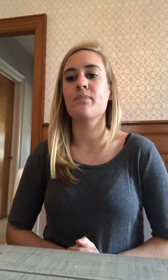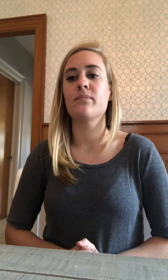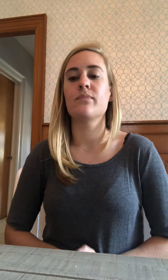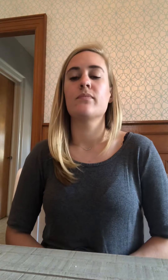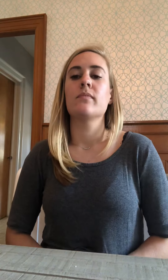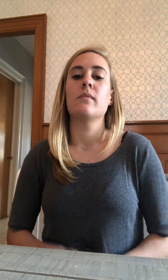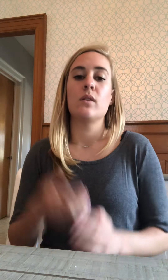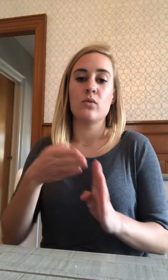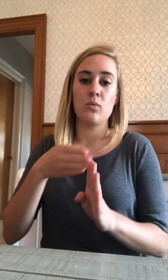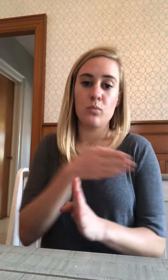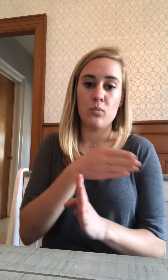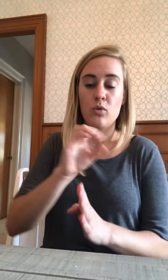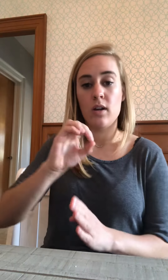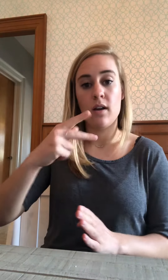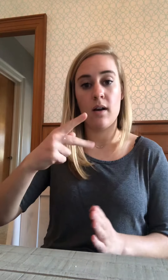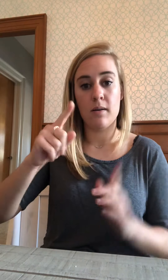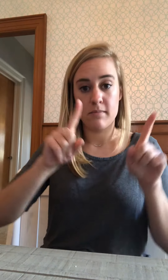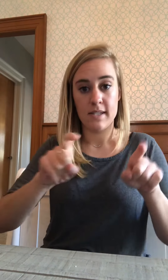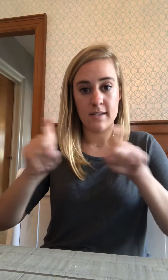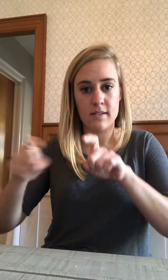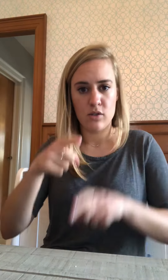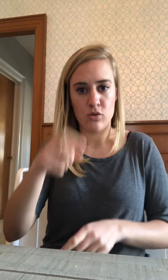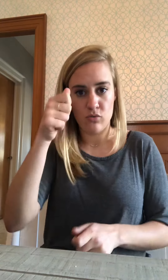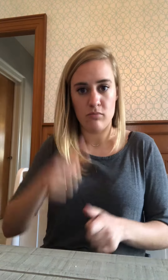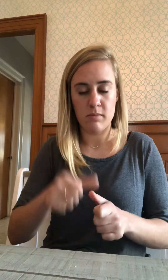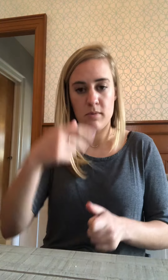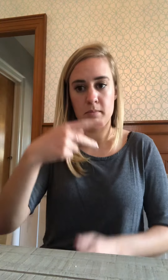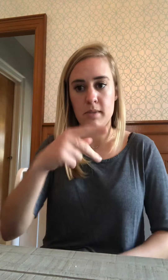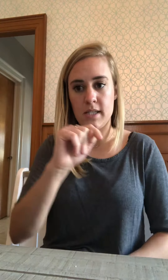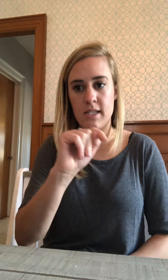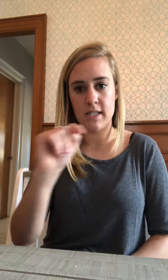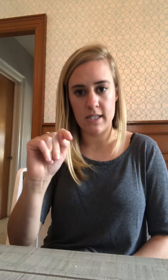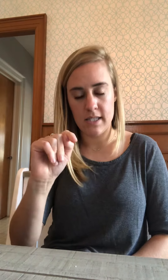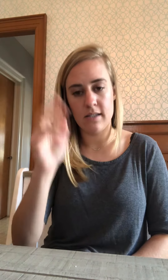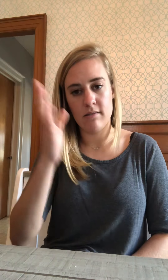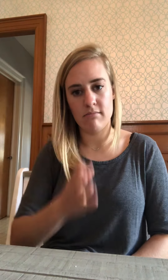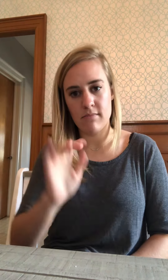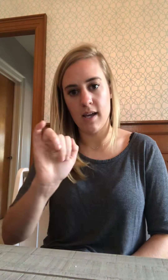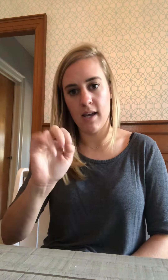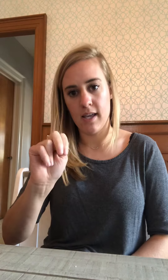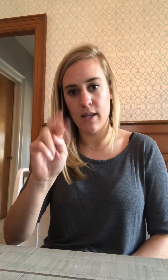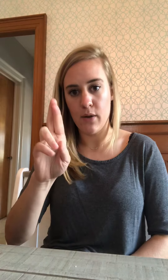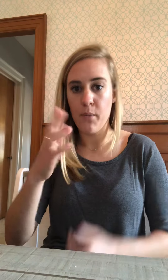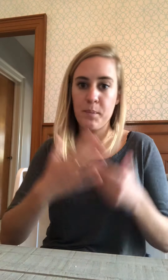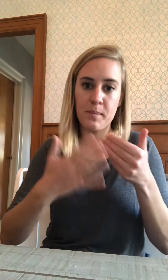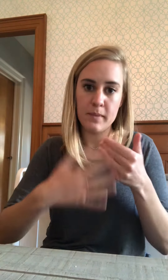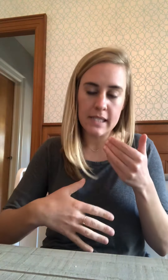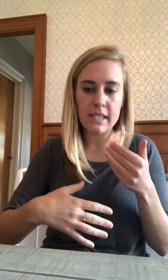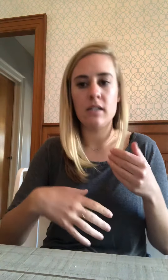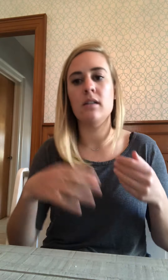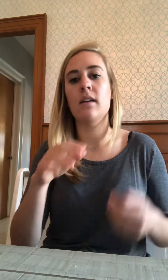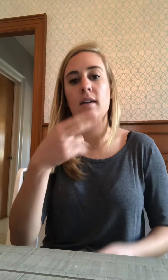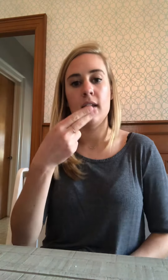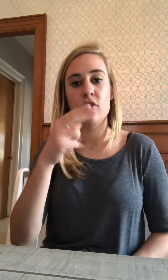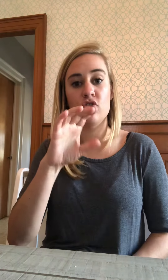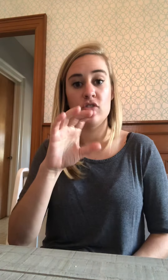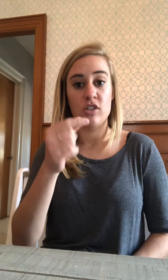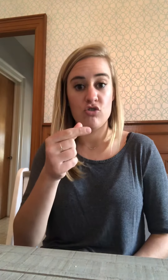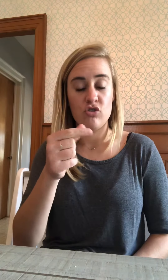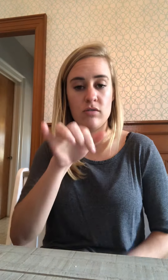testing. Well, you remember the PTT INR to make sure there are no bleeding difficulties, the HCG pregnancy test.